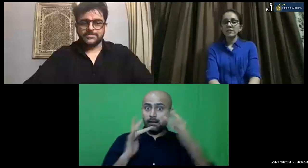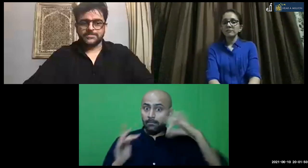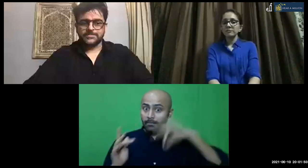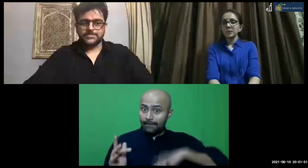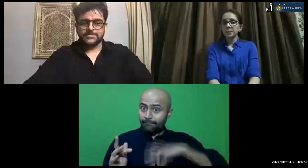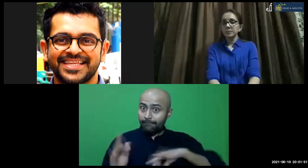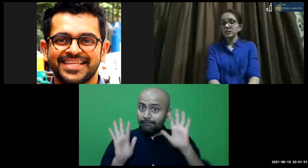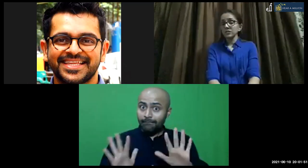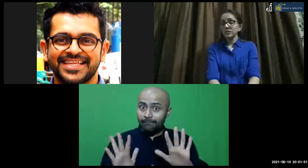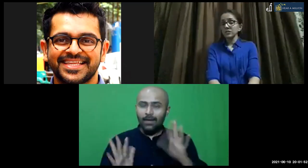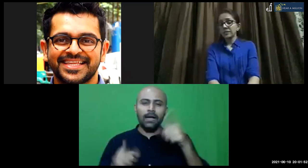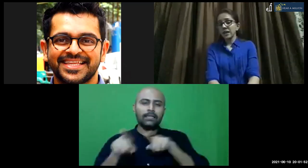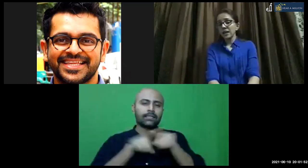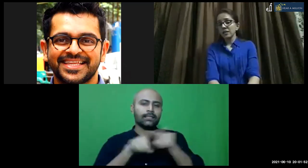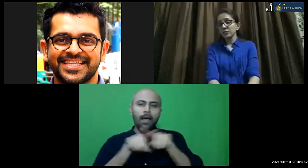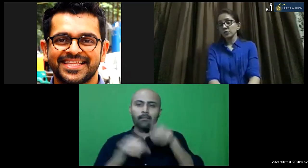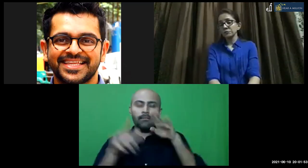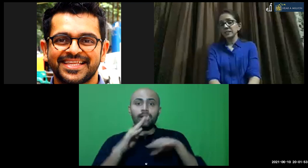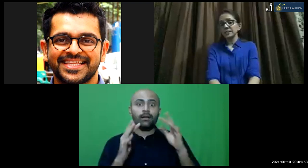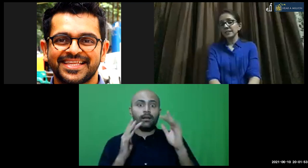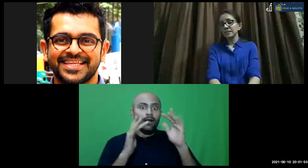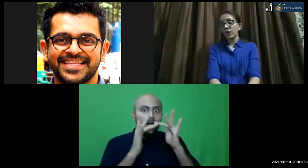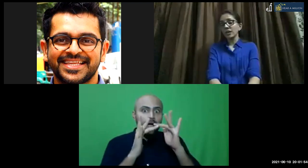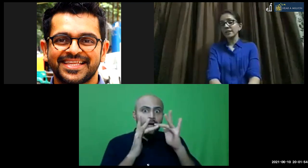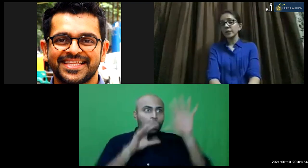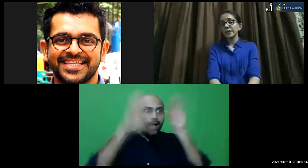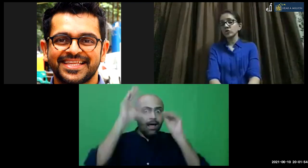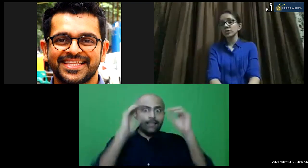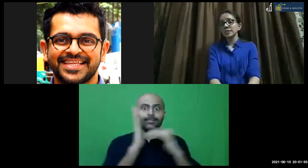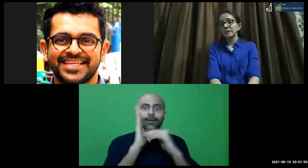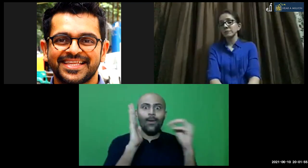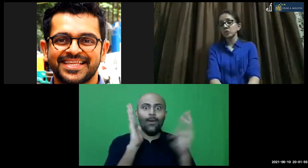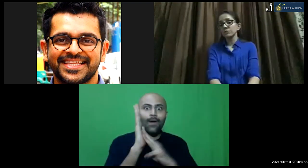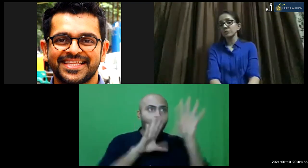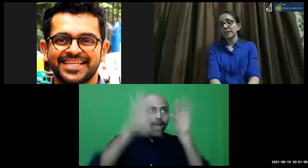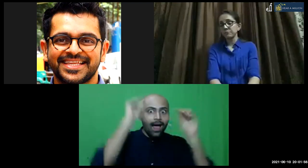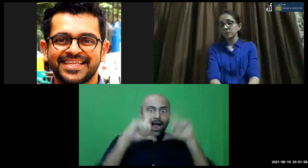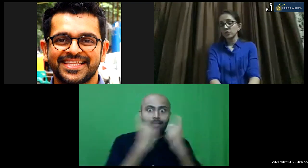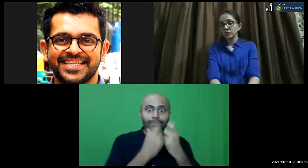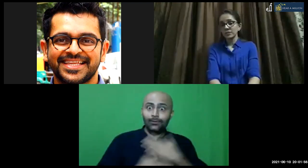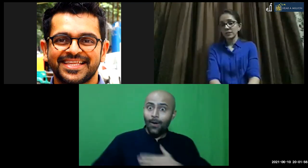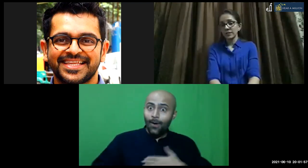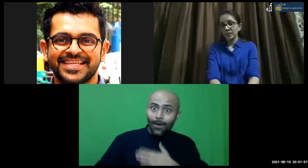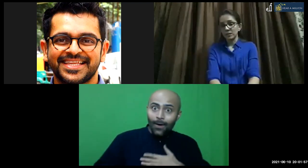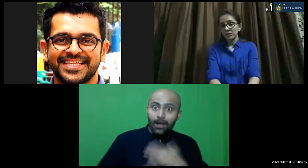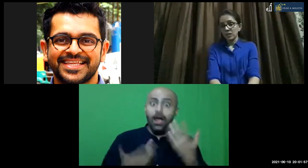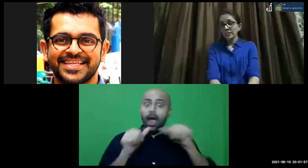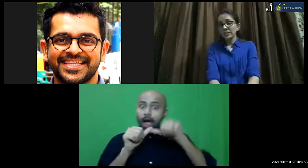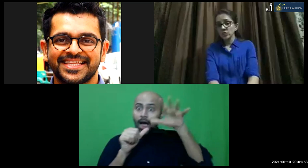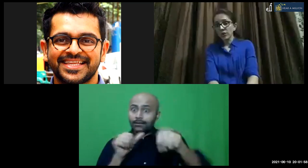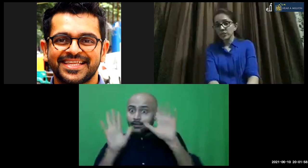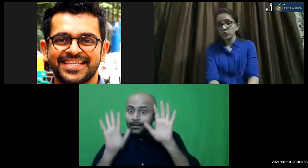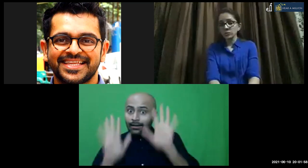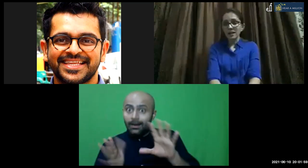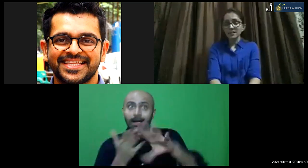So deaf people in India, do you feel that online education is beneficial for deaf children in India? Are